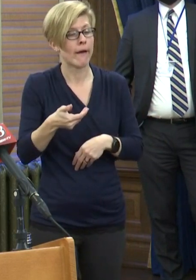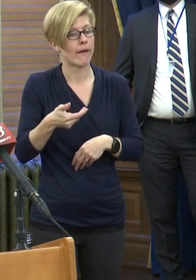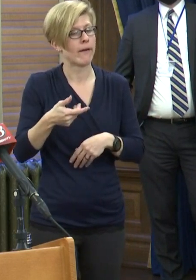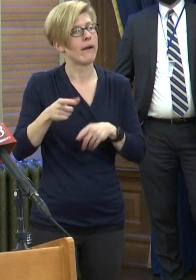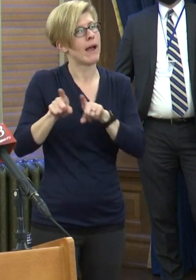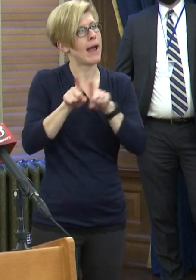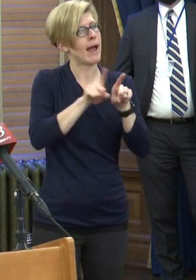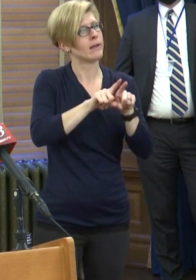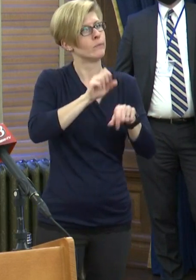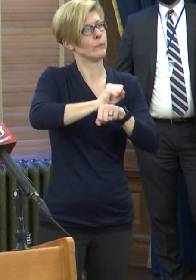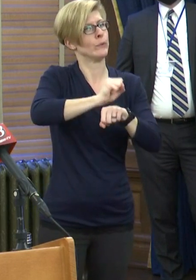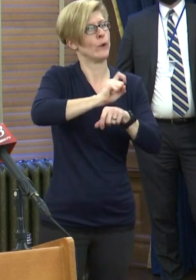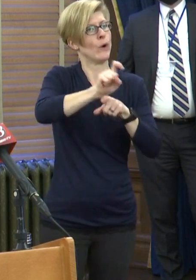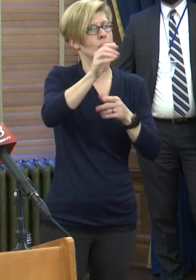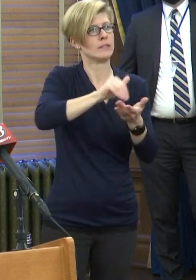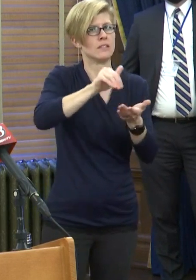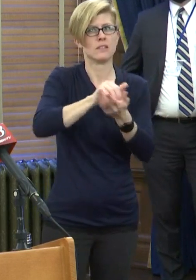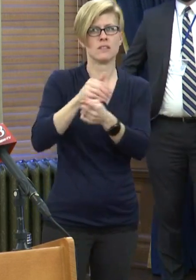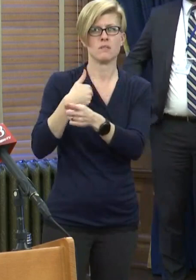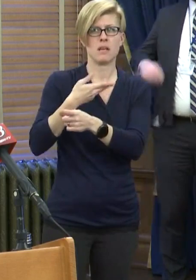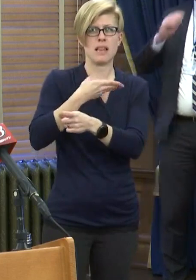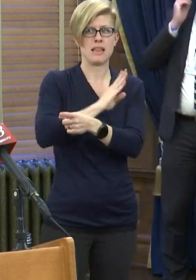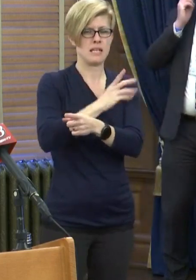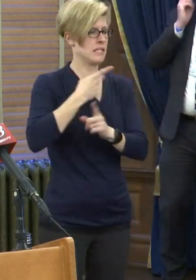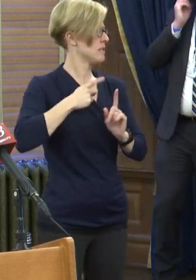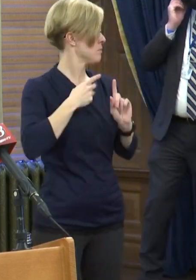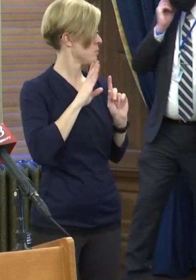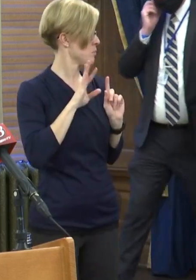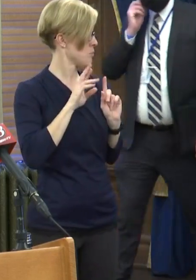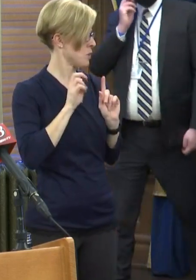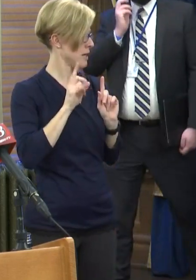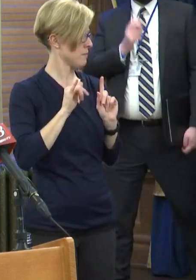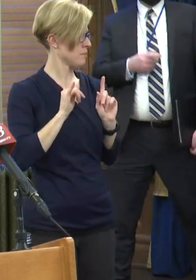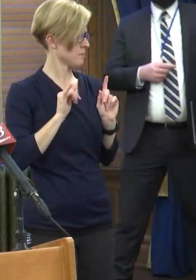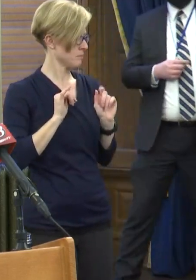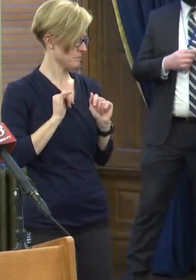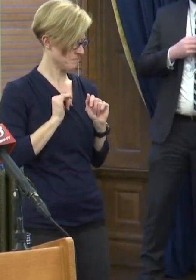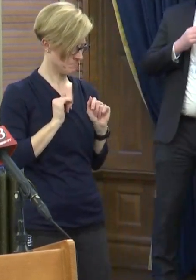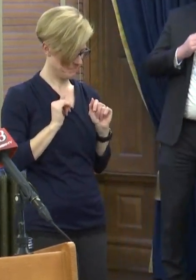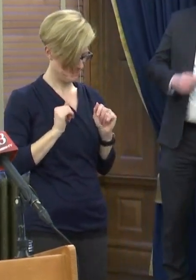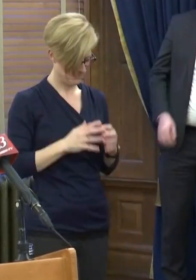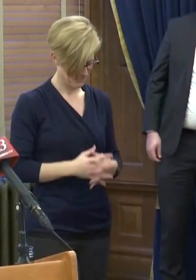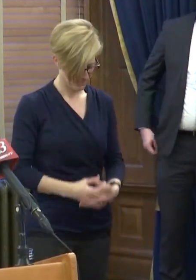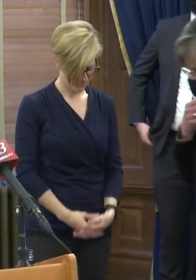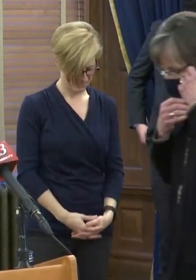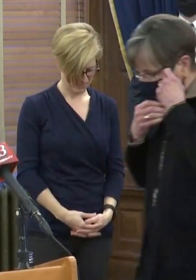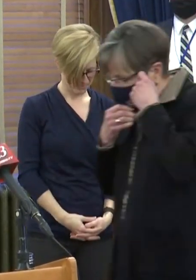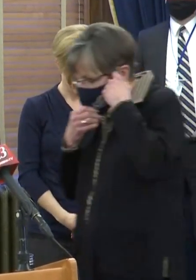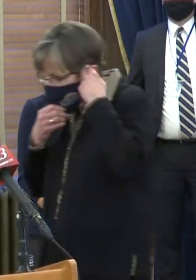service representatives? All right, I'll probably let Deputy Secretary Brady take that one. Actually, you don't mind, I'm going